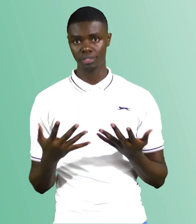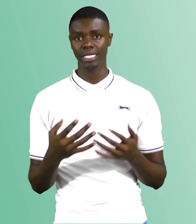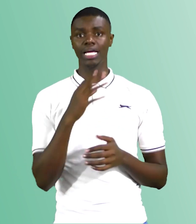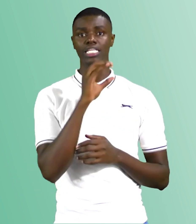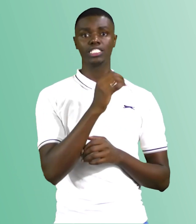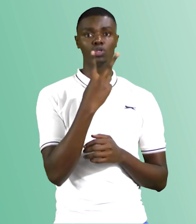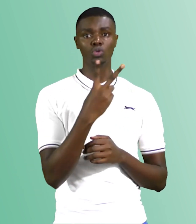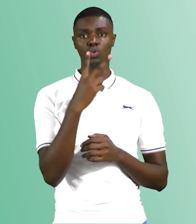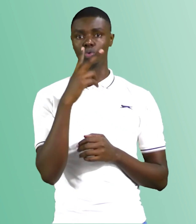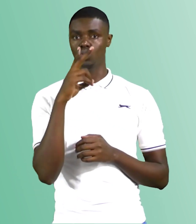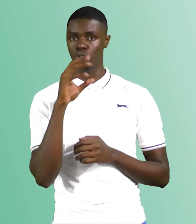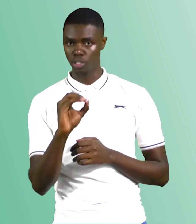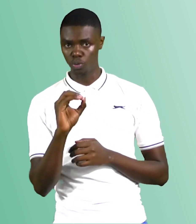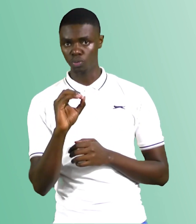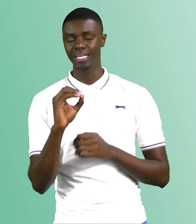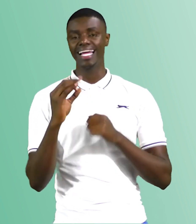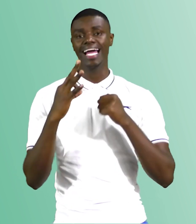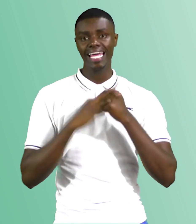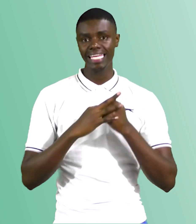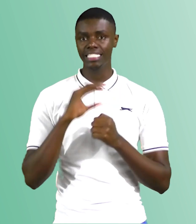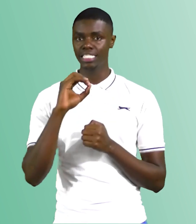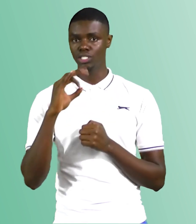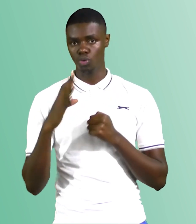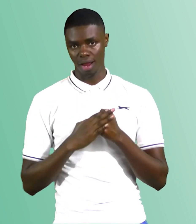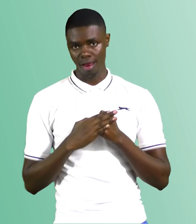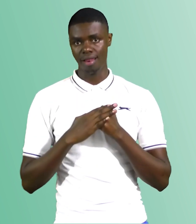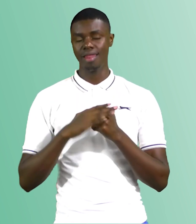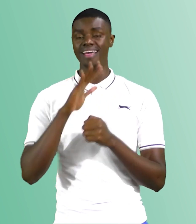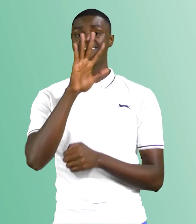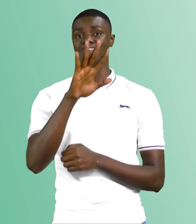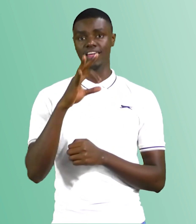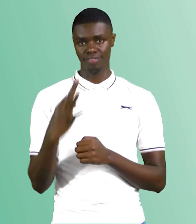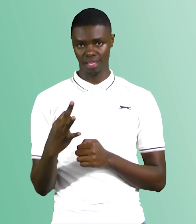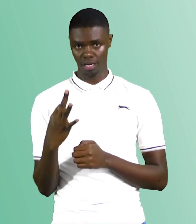or 020 809